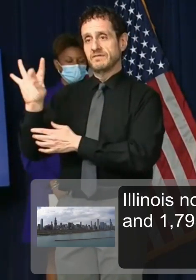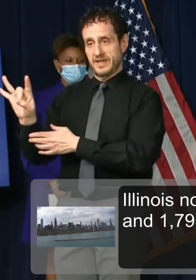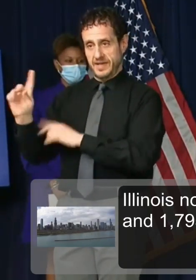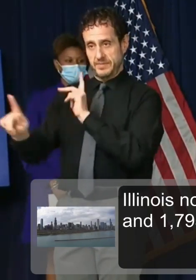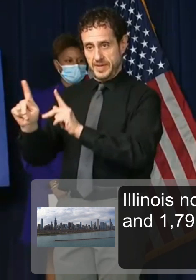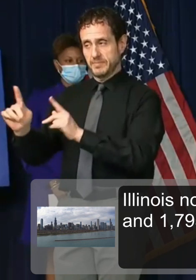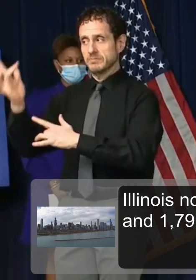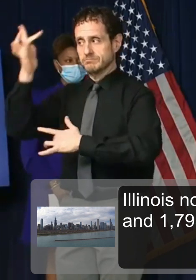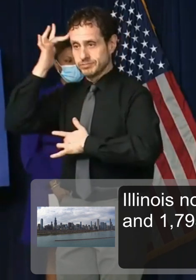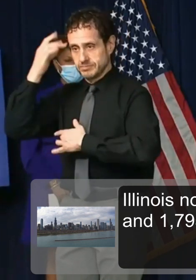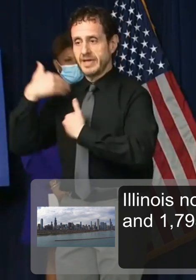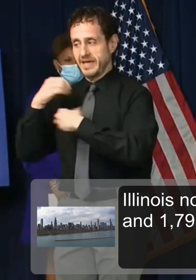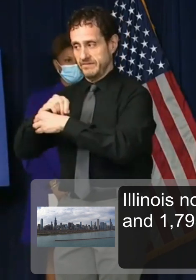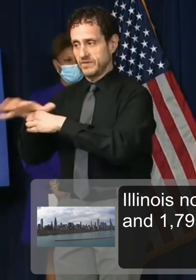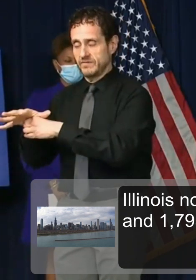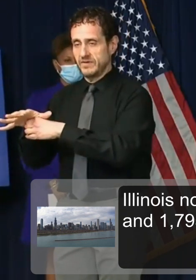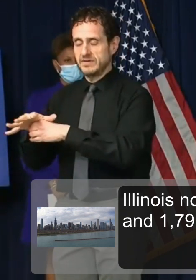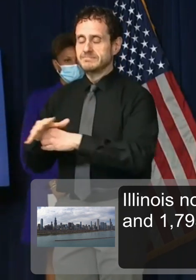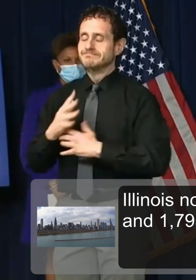39,658. Unfortunately,